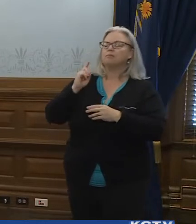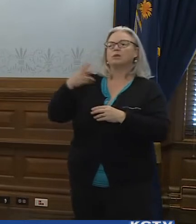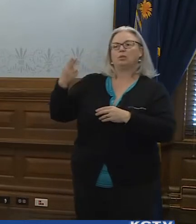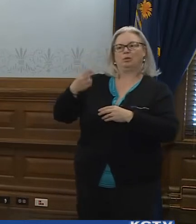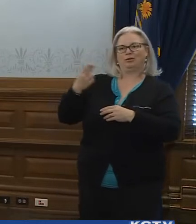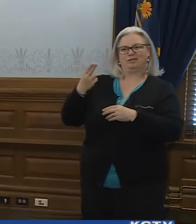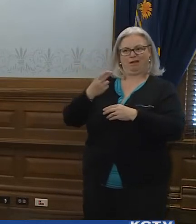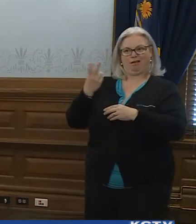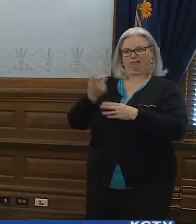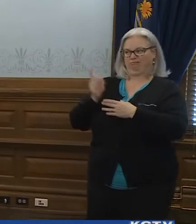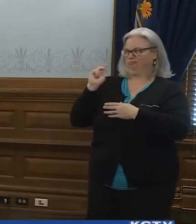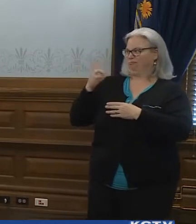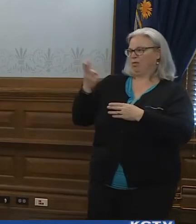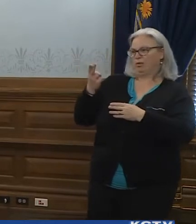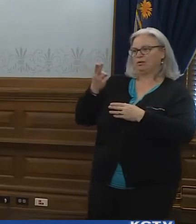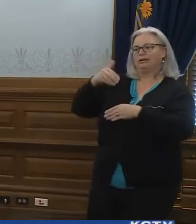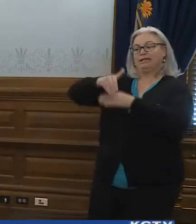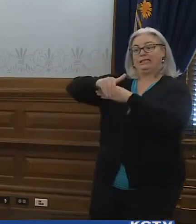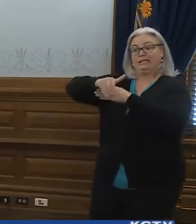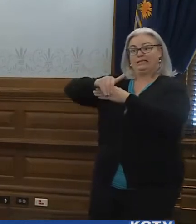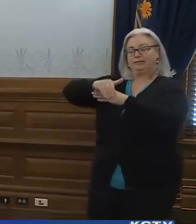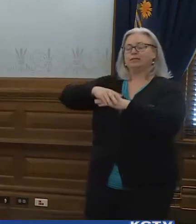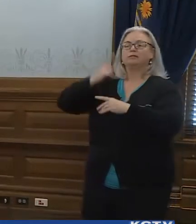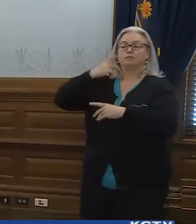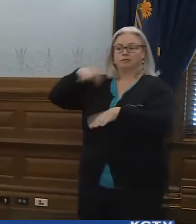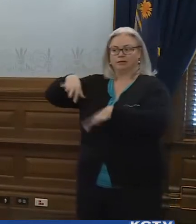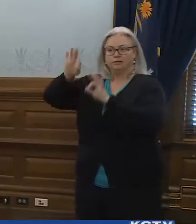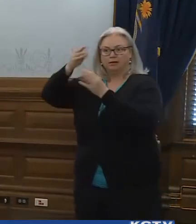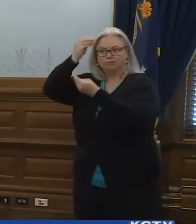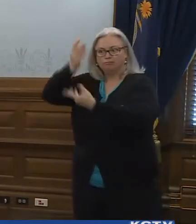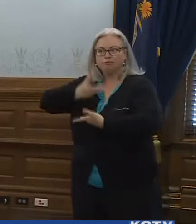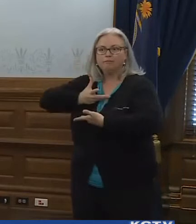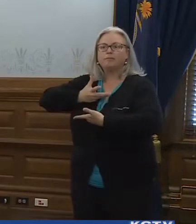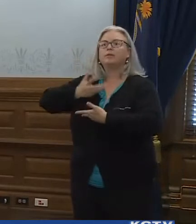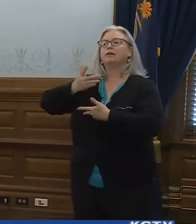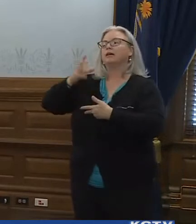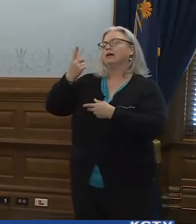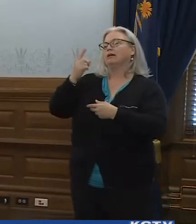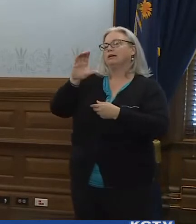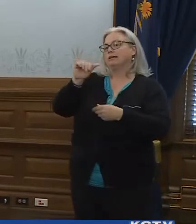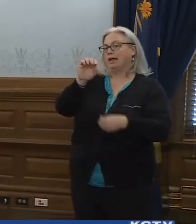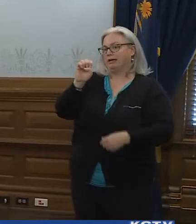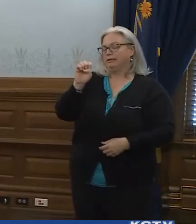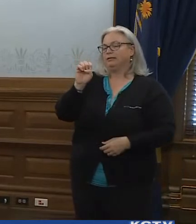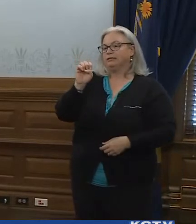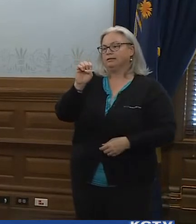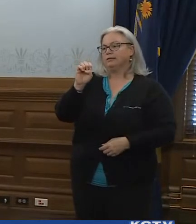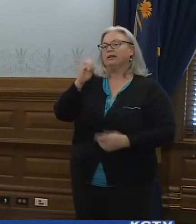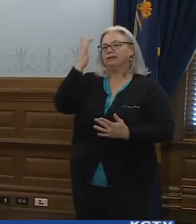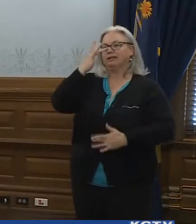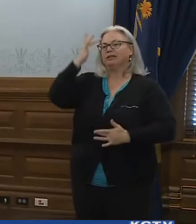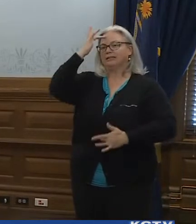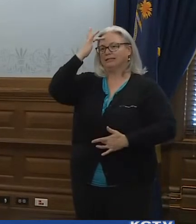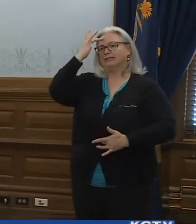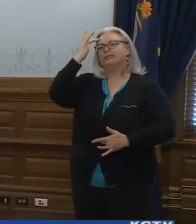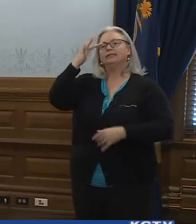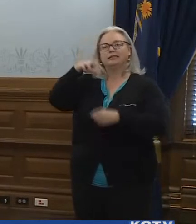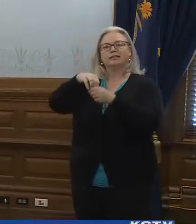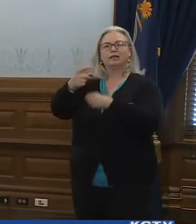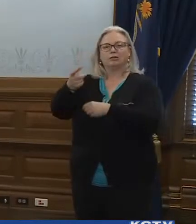week ago Thursday, in the evening, we found out about a case, an illness in one of